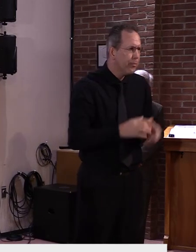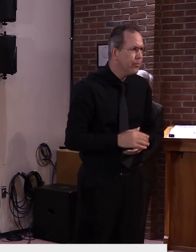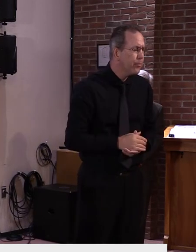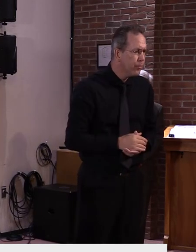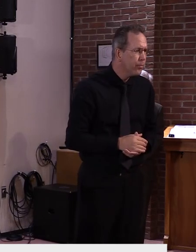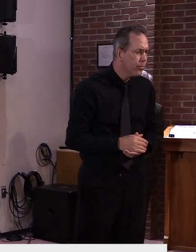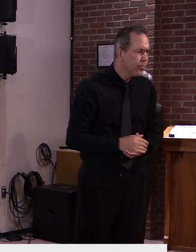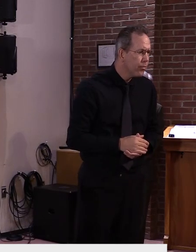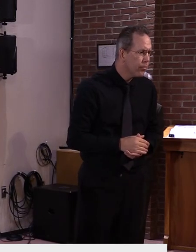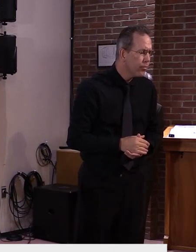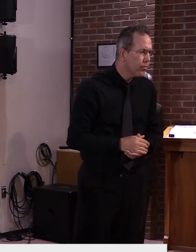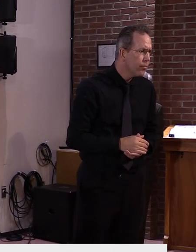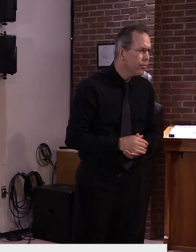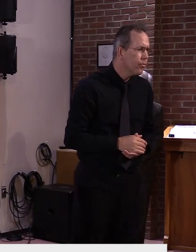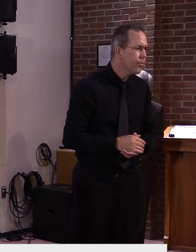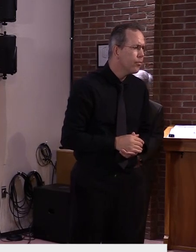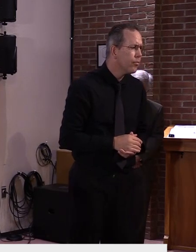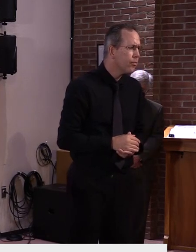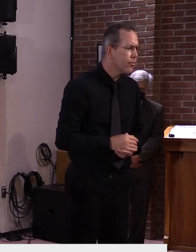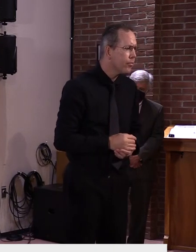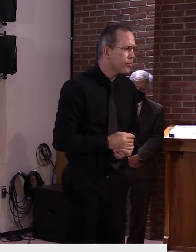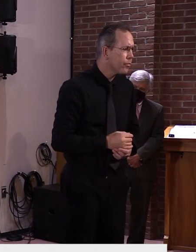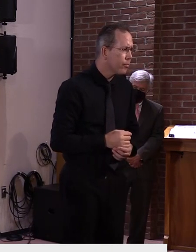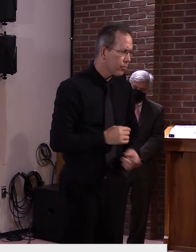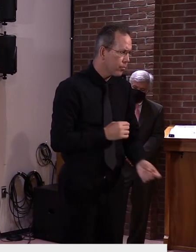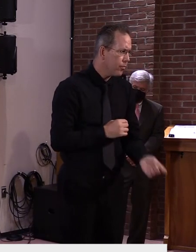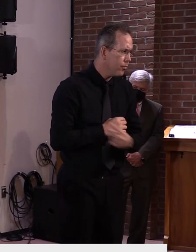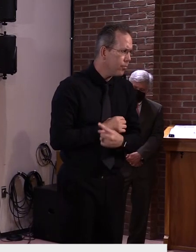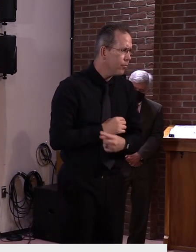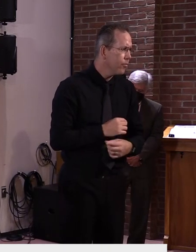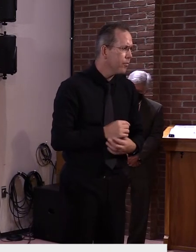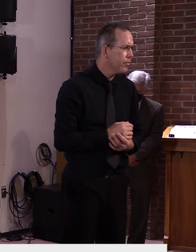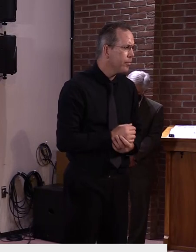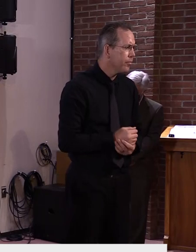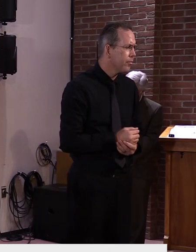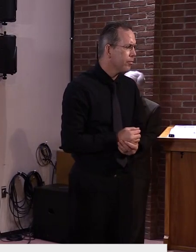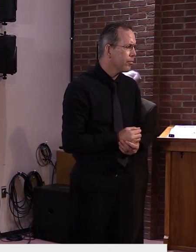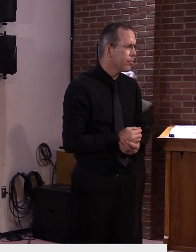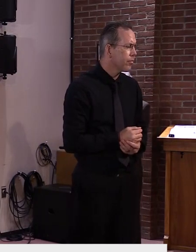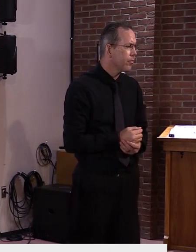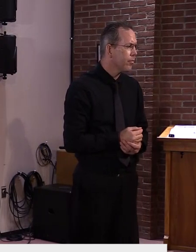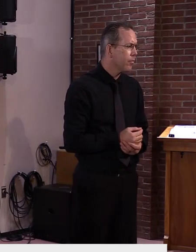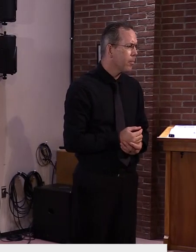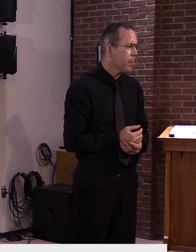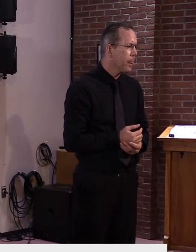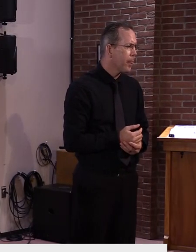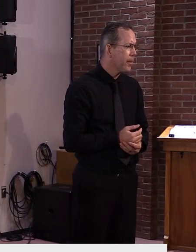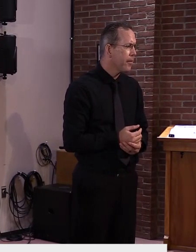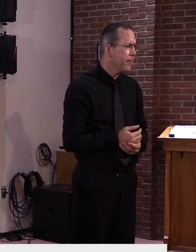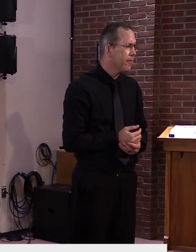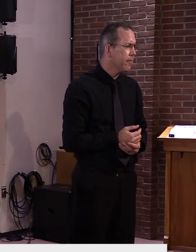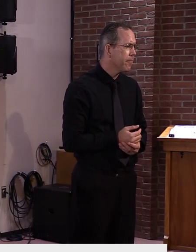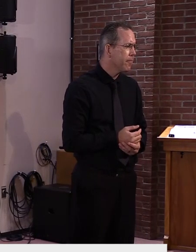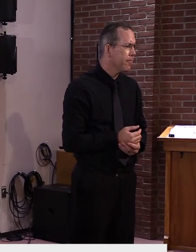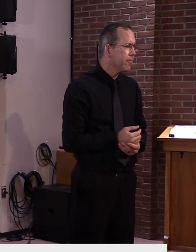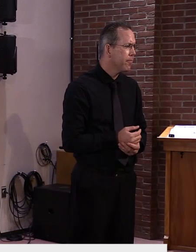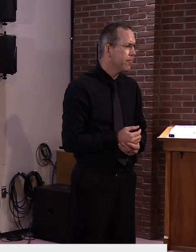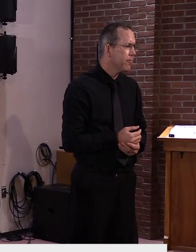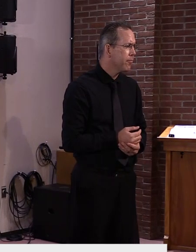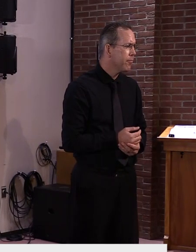So you're sort of leaving up the school district to either offer in-person instruction or to find a way to supply broadband connectivity for